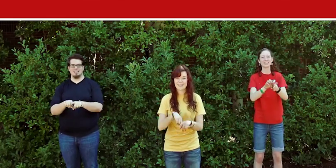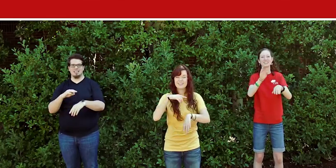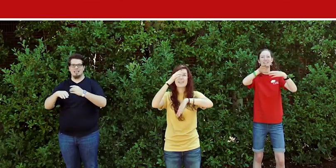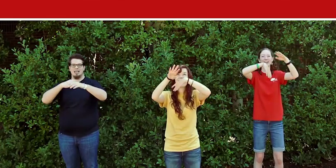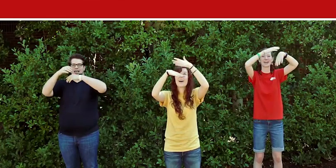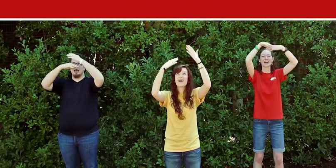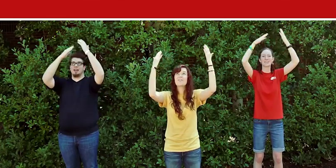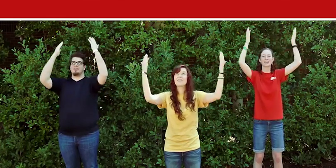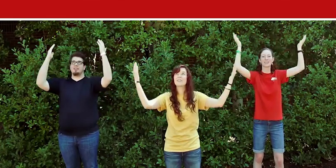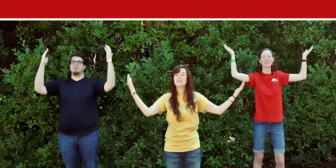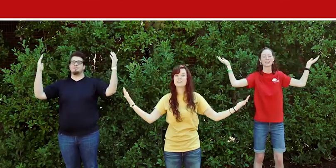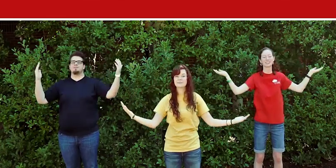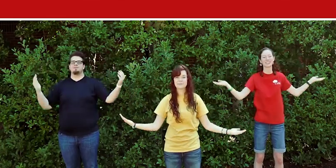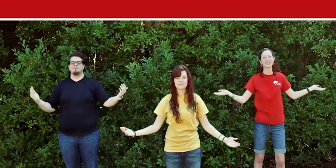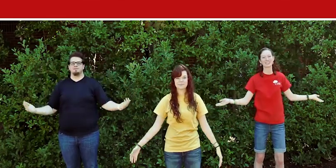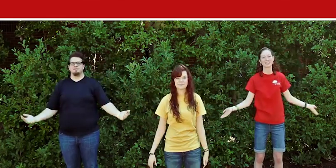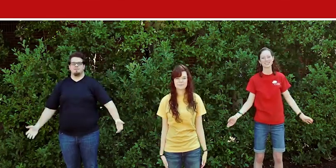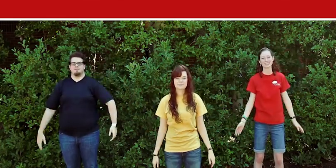in heaven.